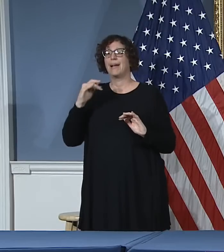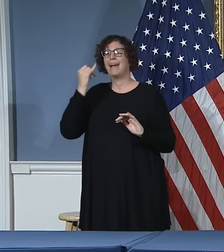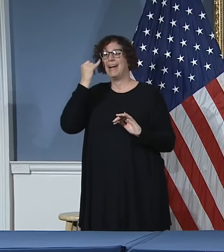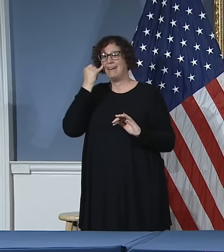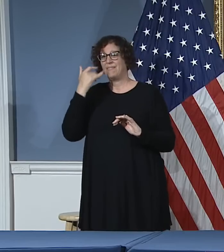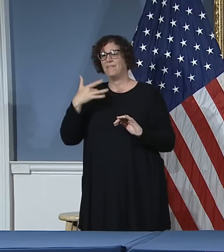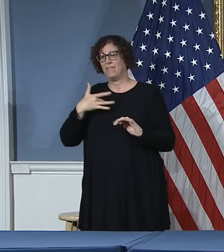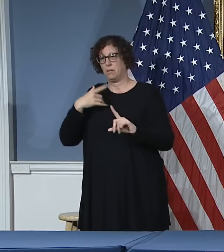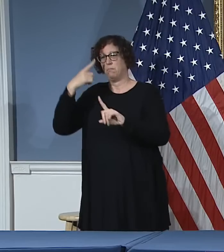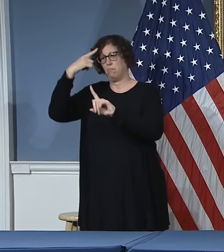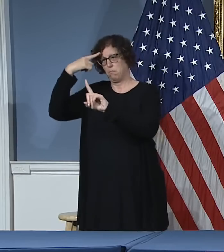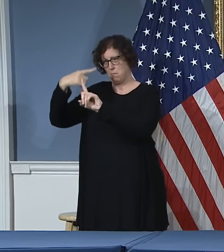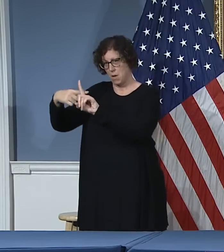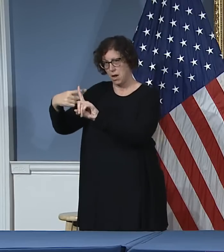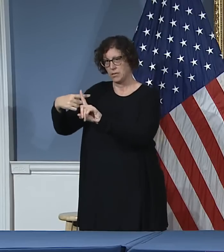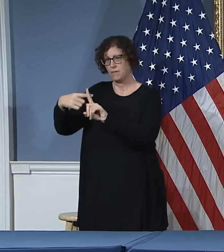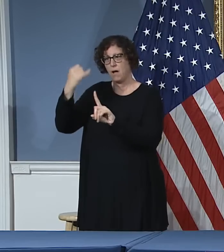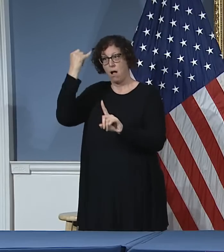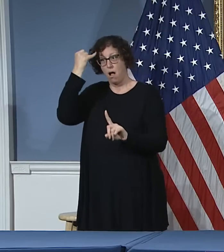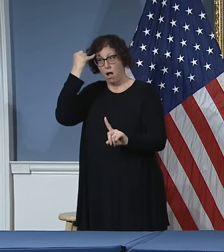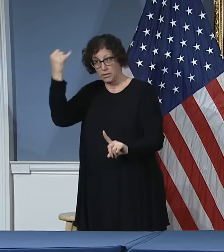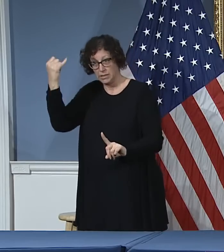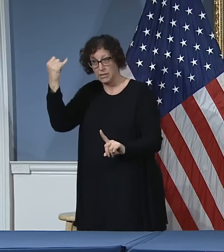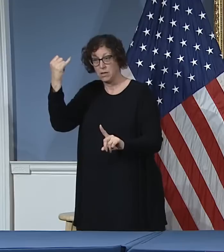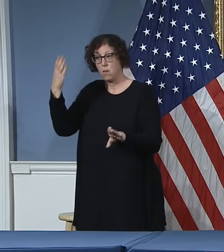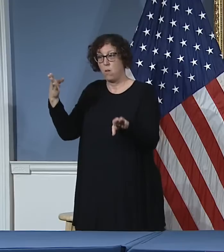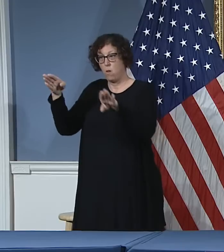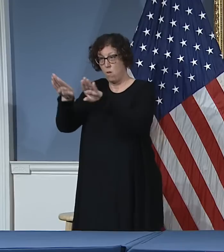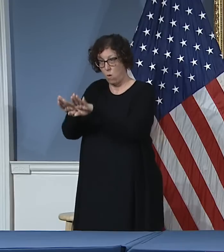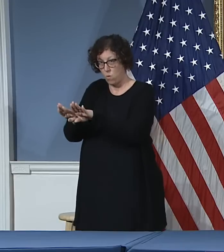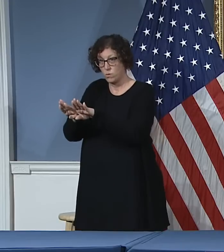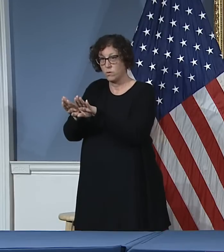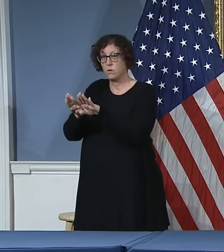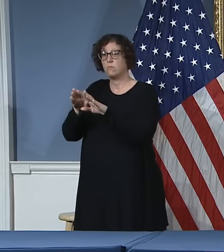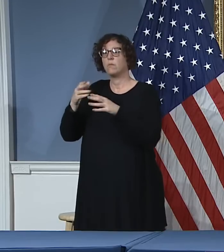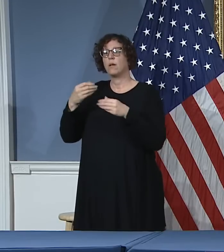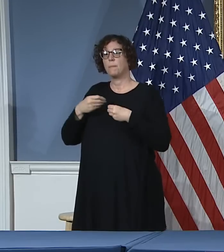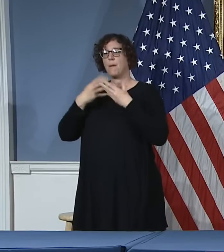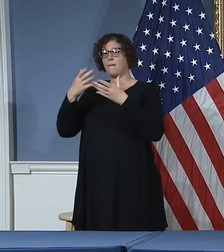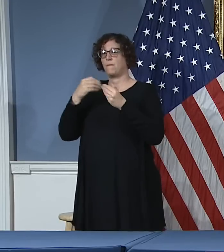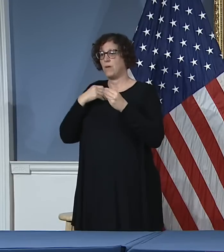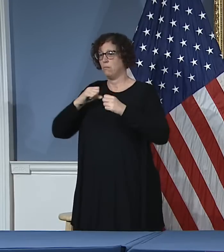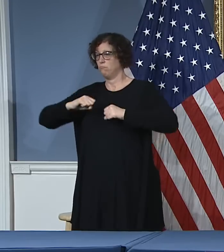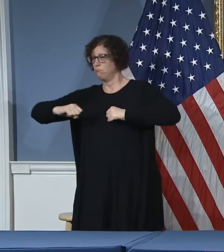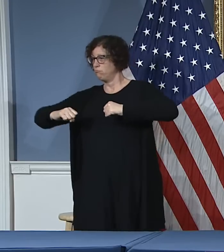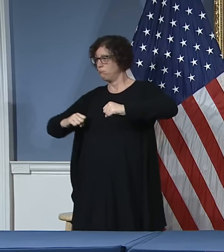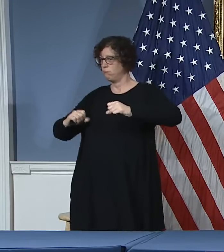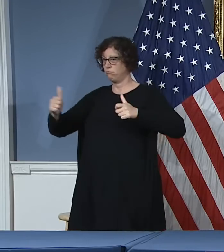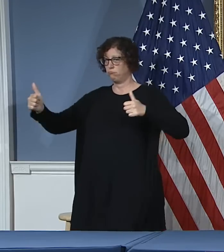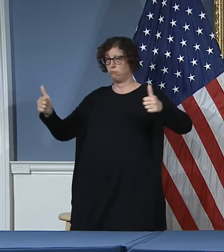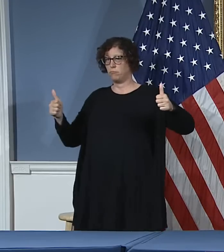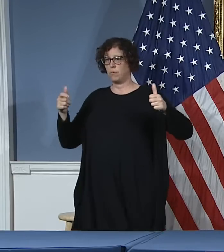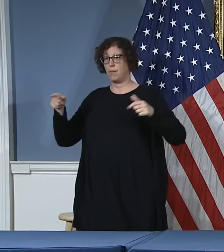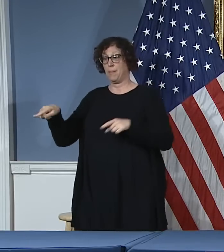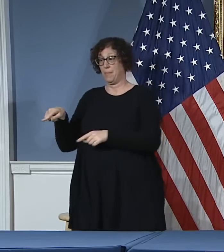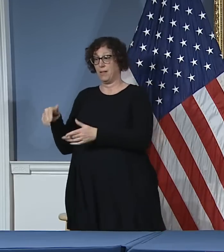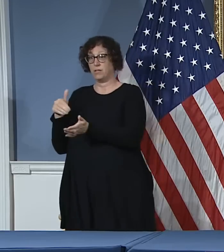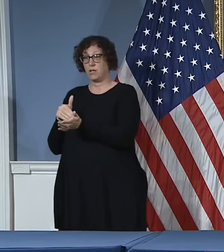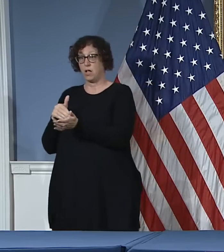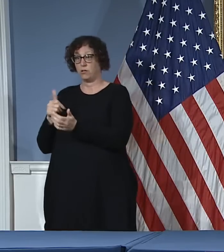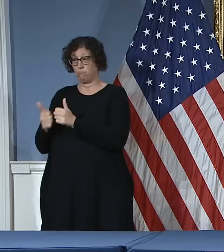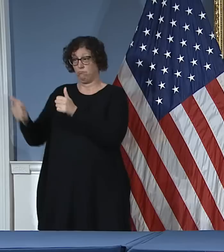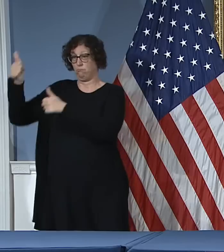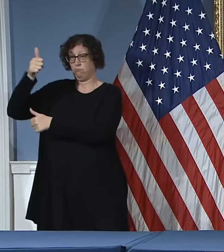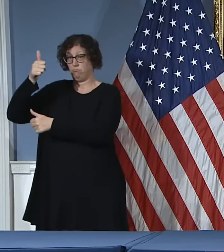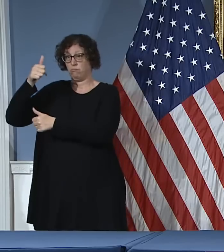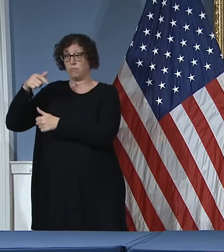enforcement mechanism. So that's how we're going to start the discussion. You've heard some of the others who'll be in it, but I am emphasizing, I want to be